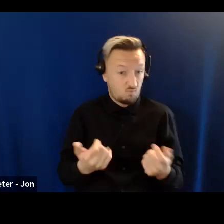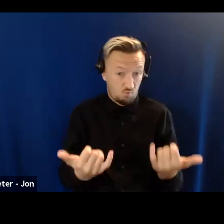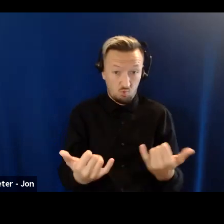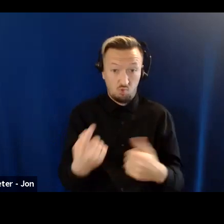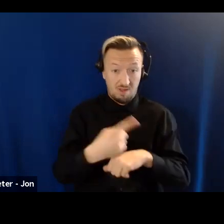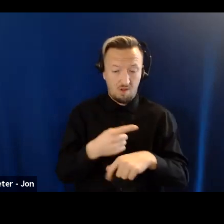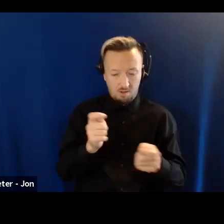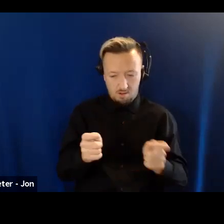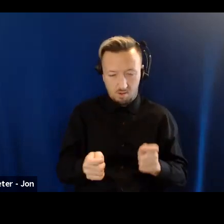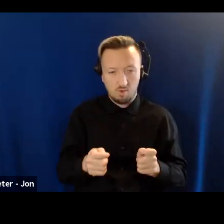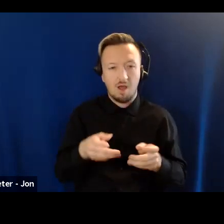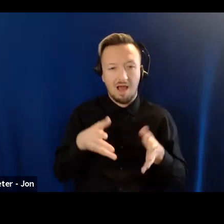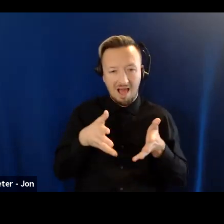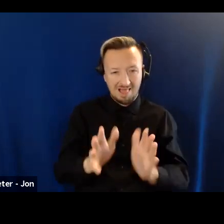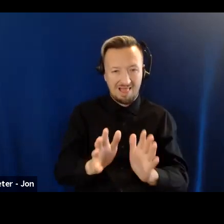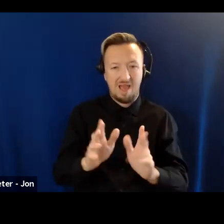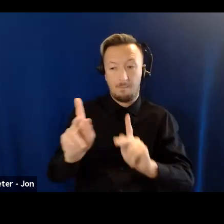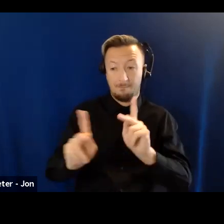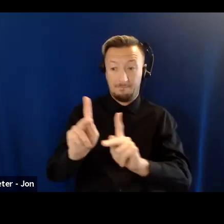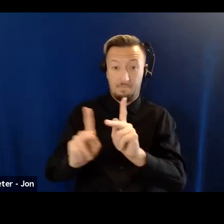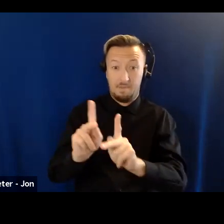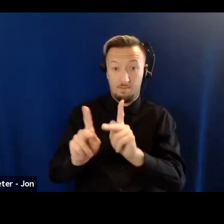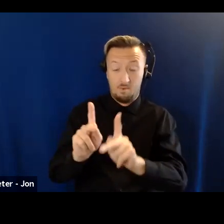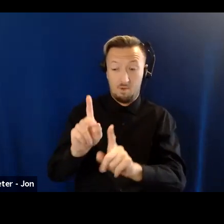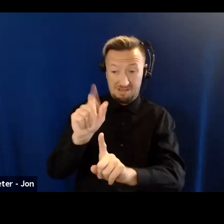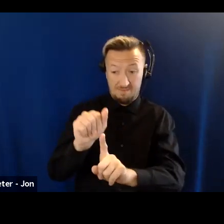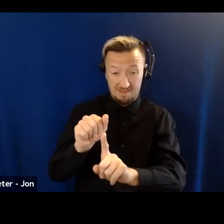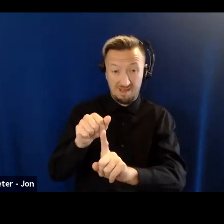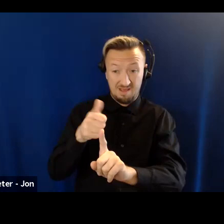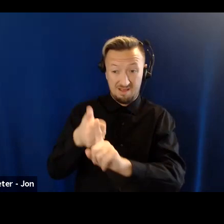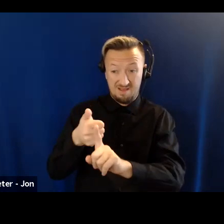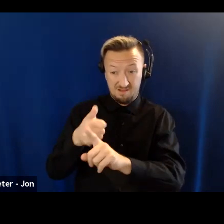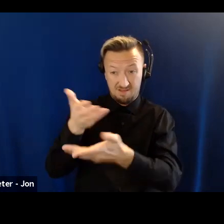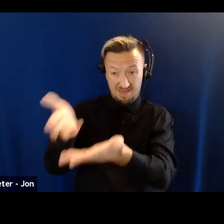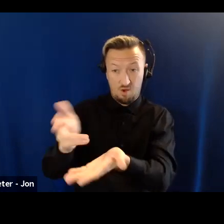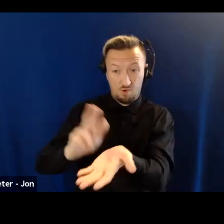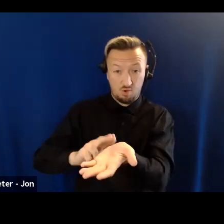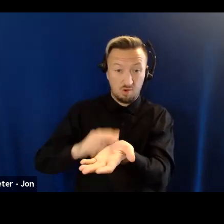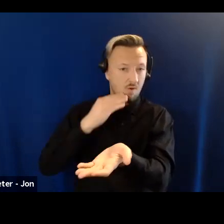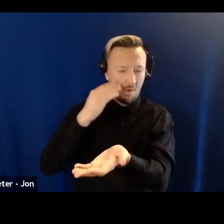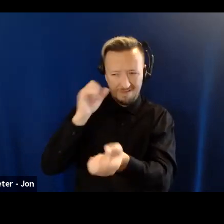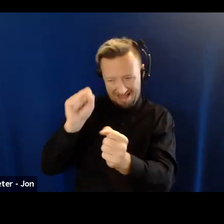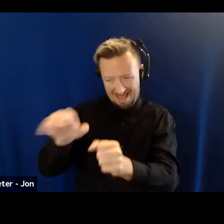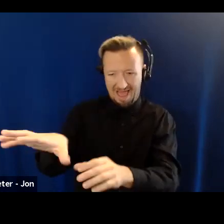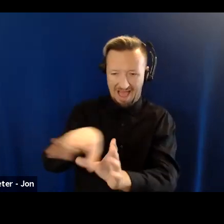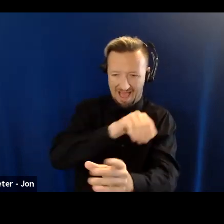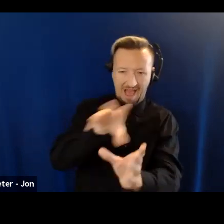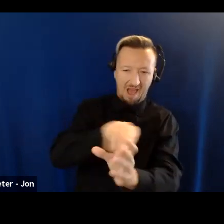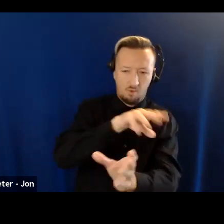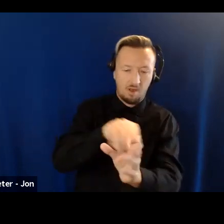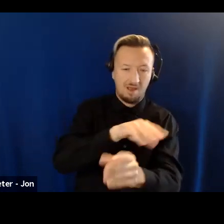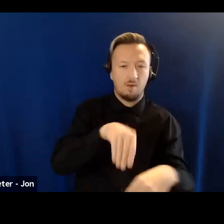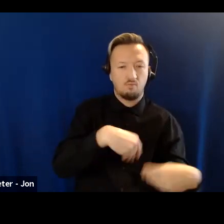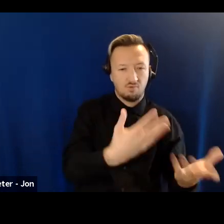to begin relocating people with disabilities out of nursing facilities temporarily and